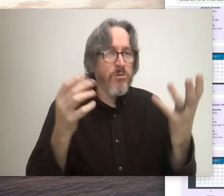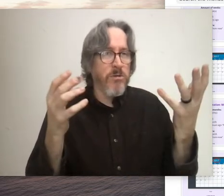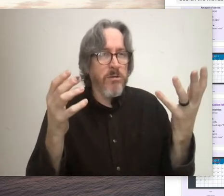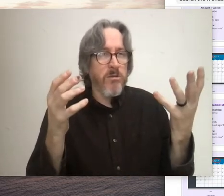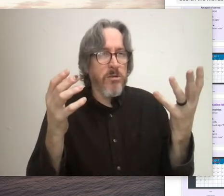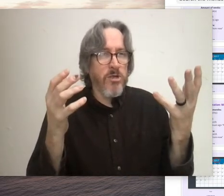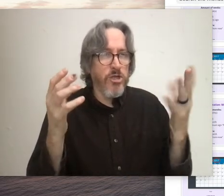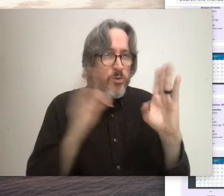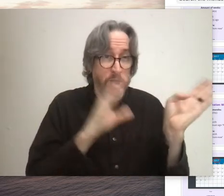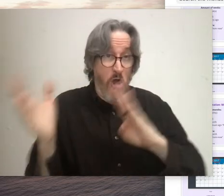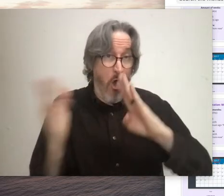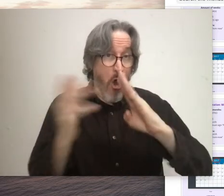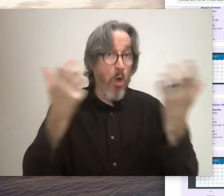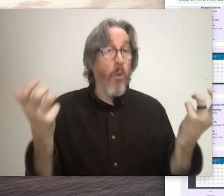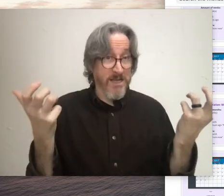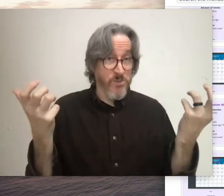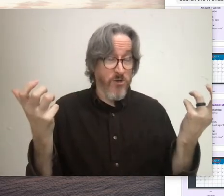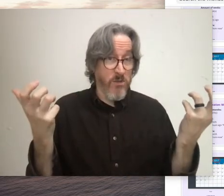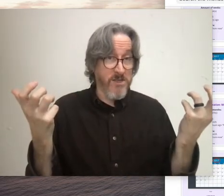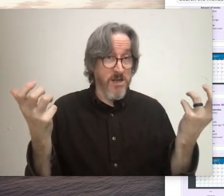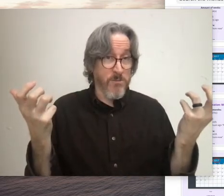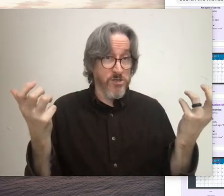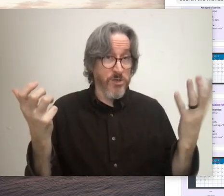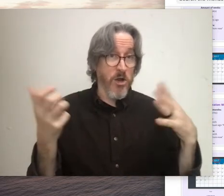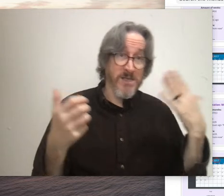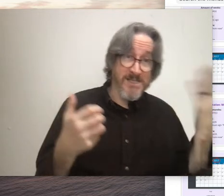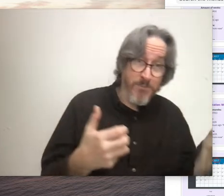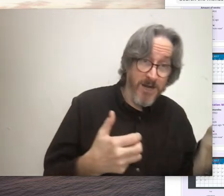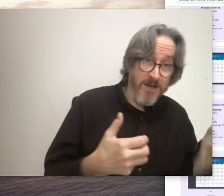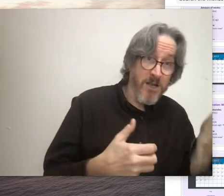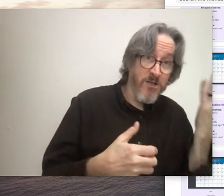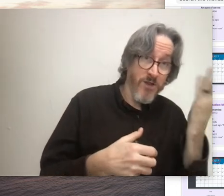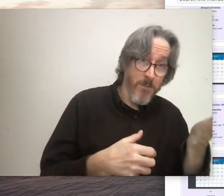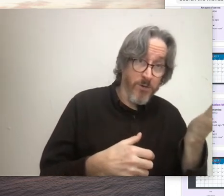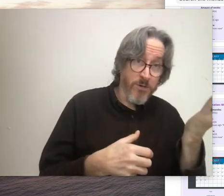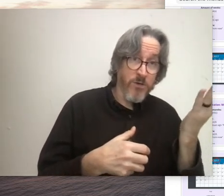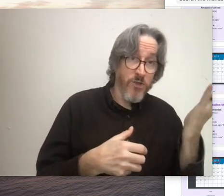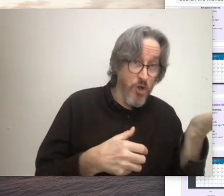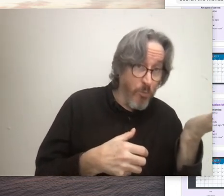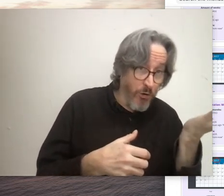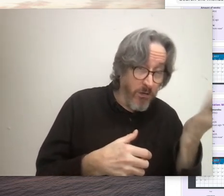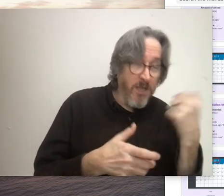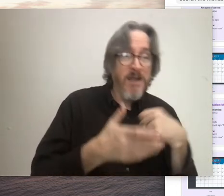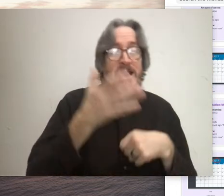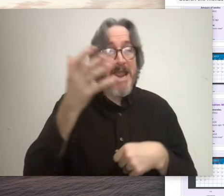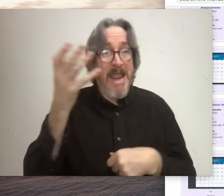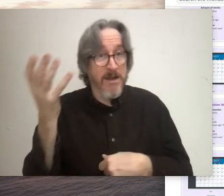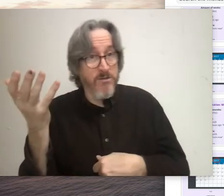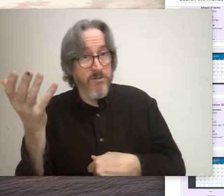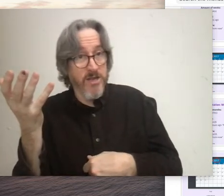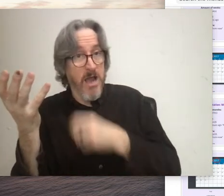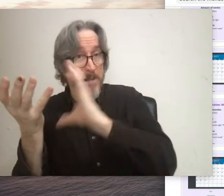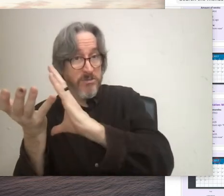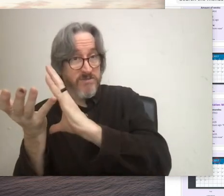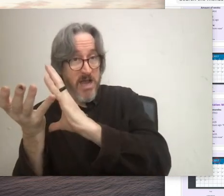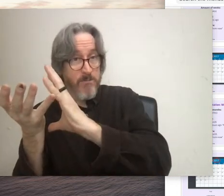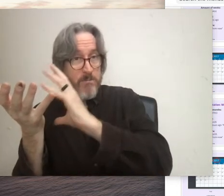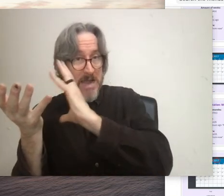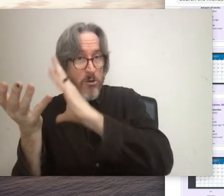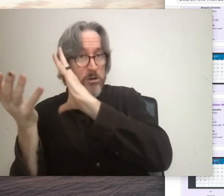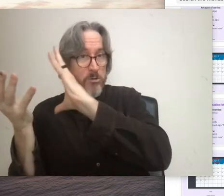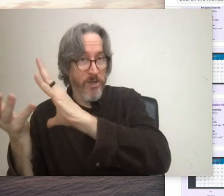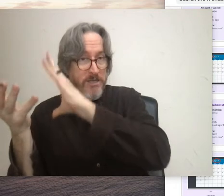So you can always, with all these numbers, you can always separate the number, the numeral, and the amount of